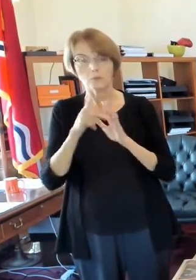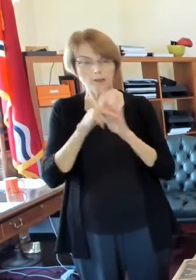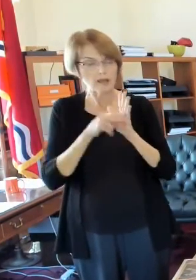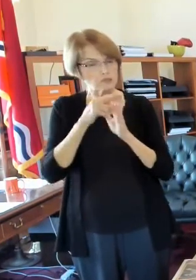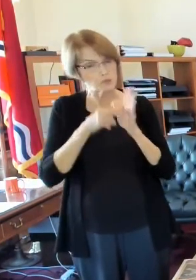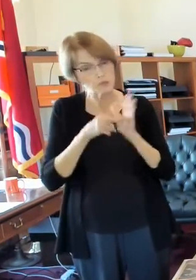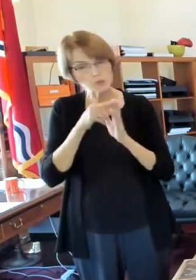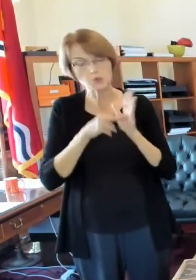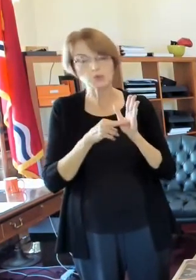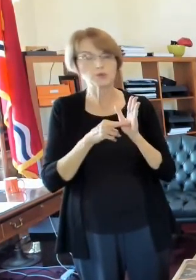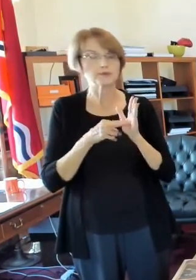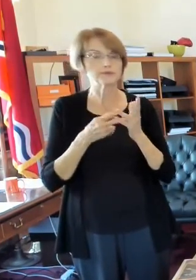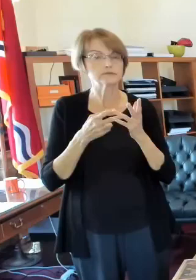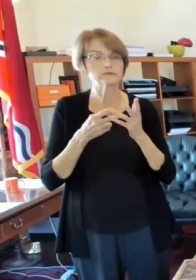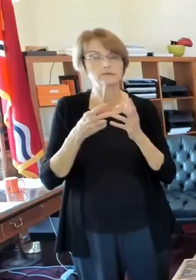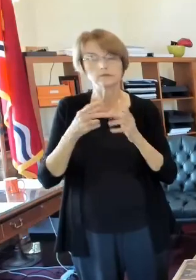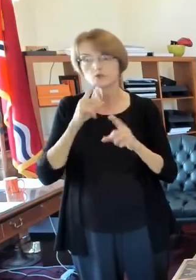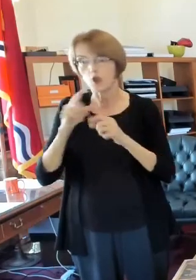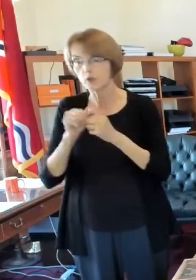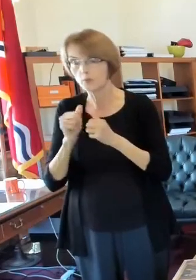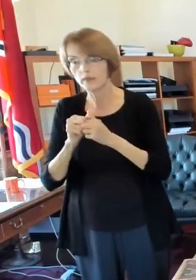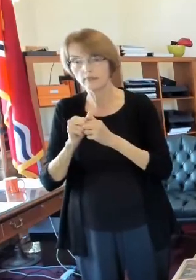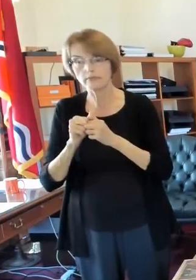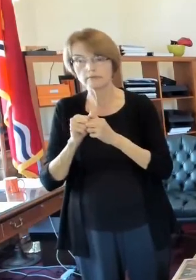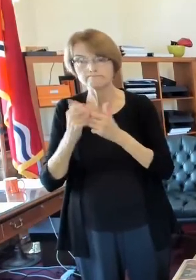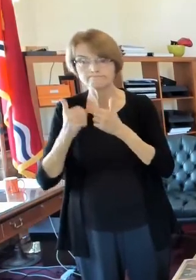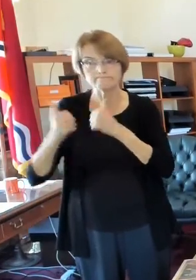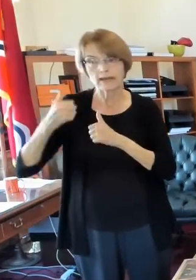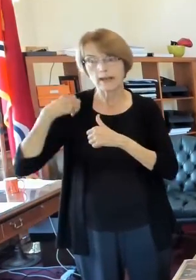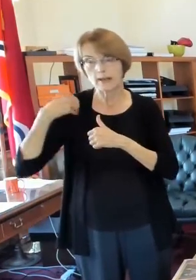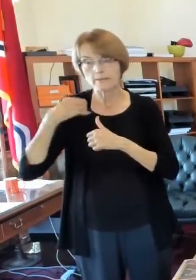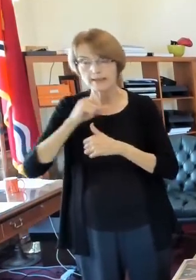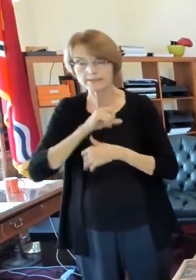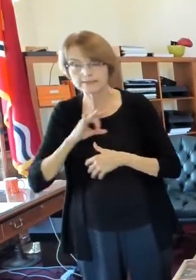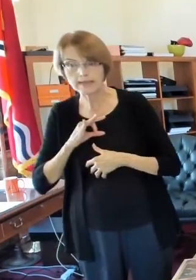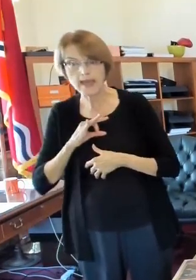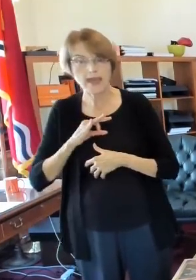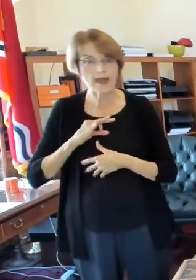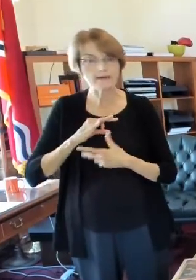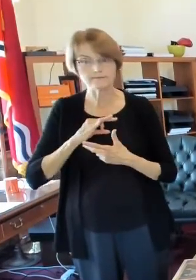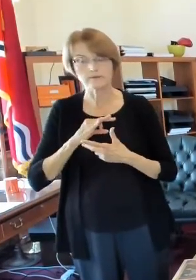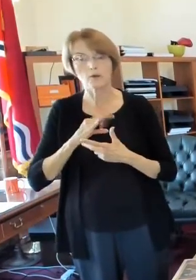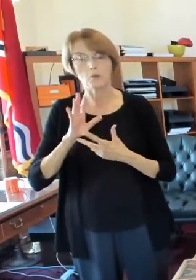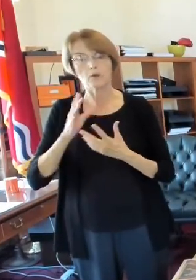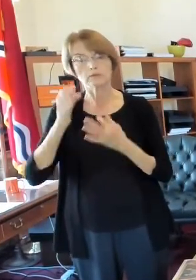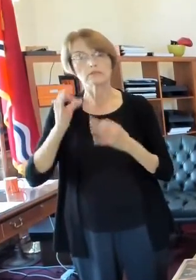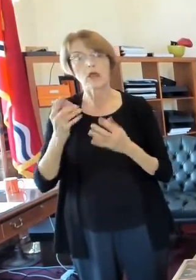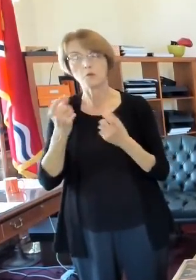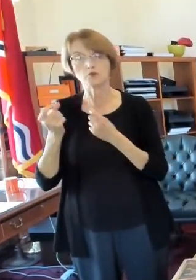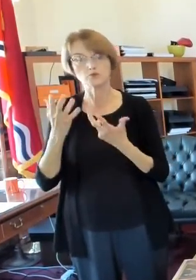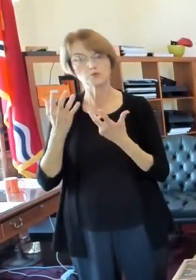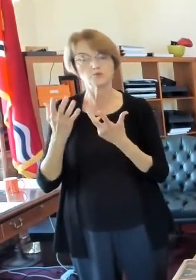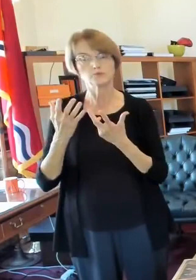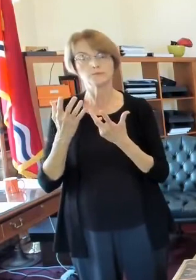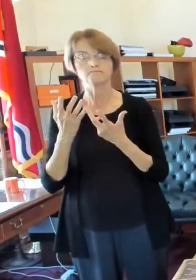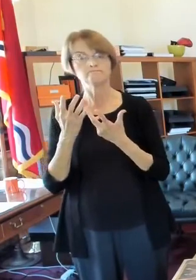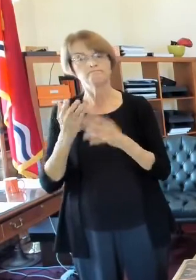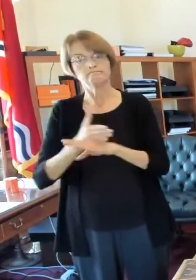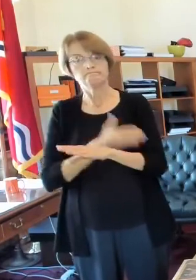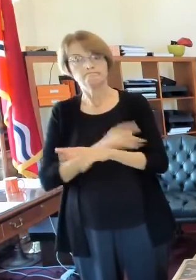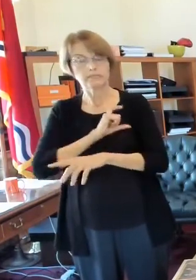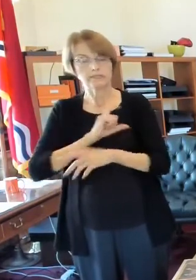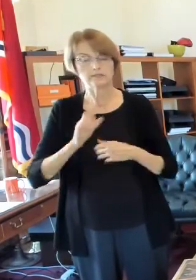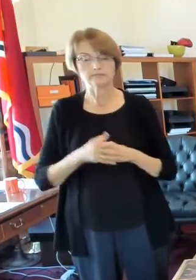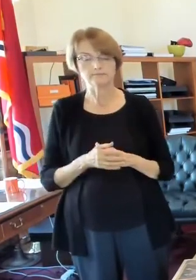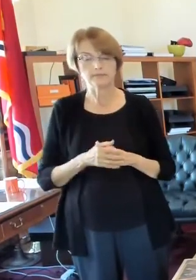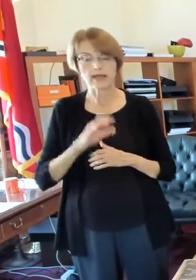with command staff and that sort of thing. So we haven't received any reports or anything at this point. Okay, I think last